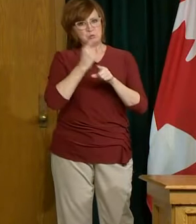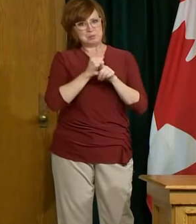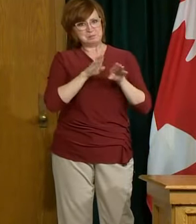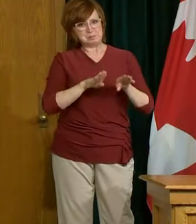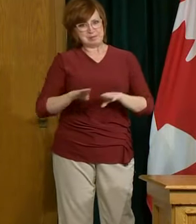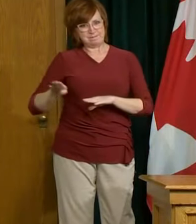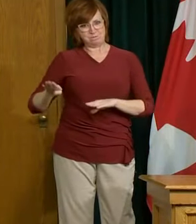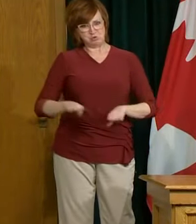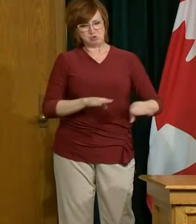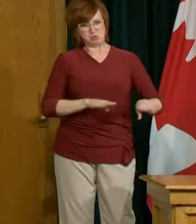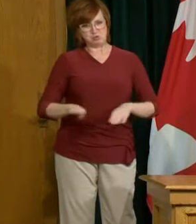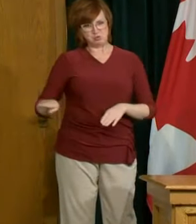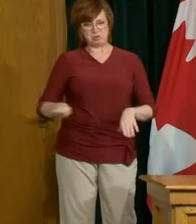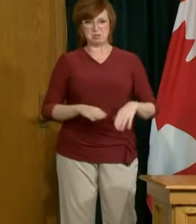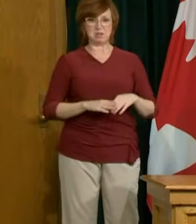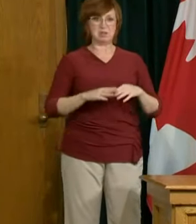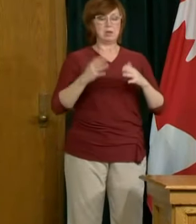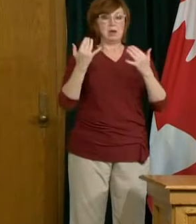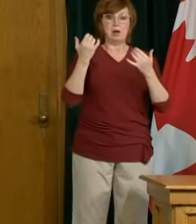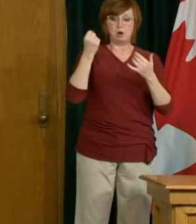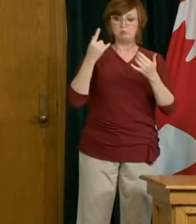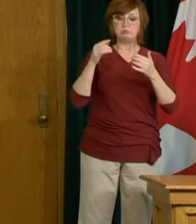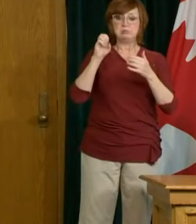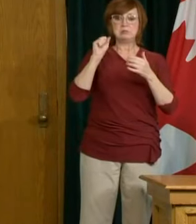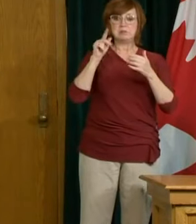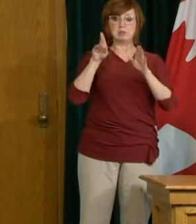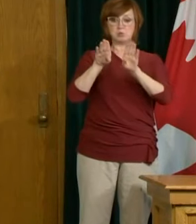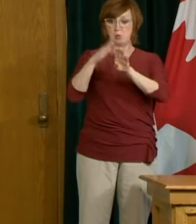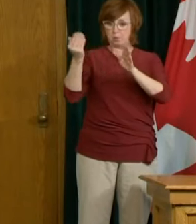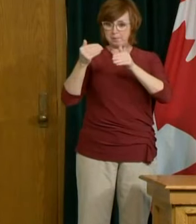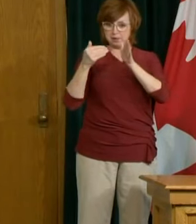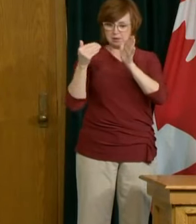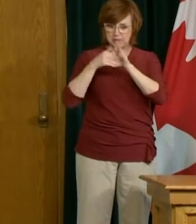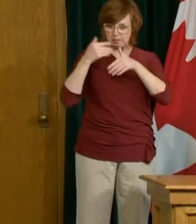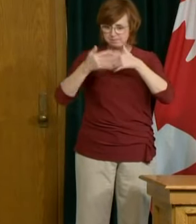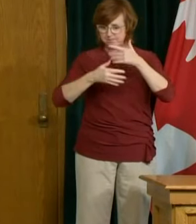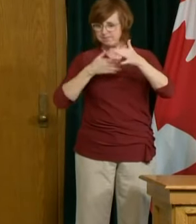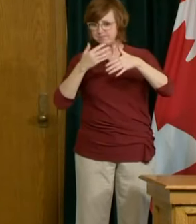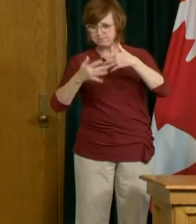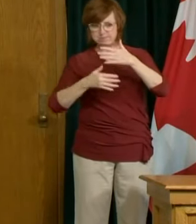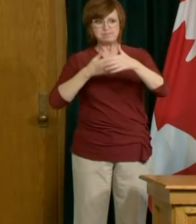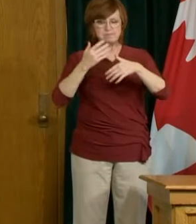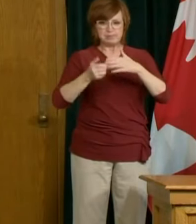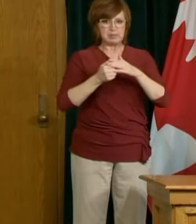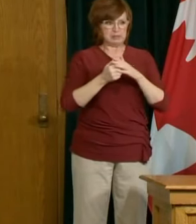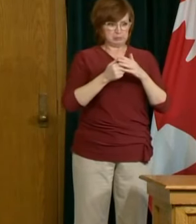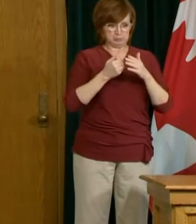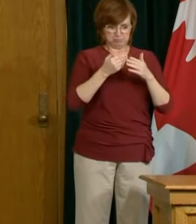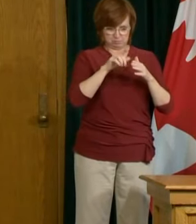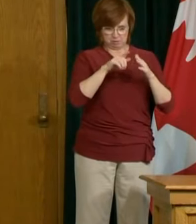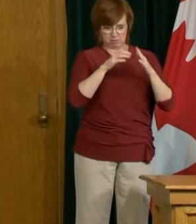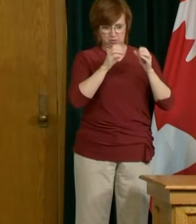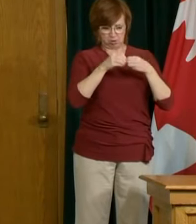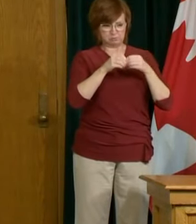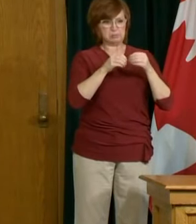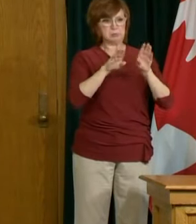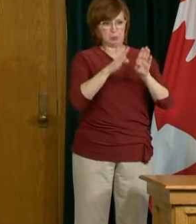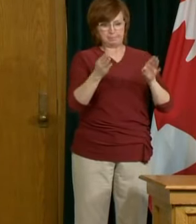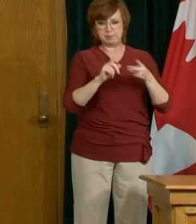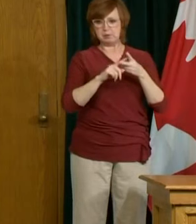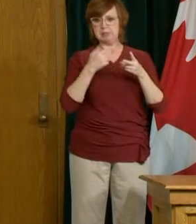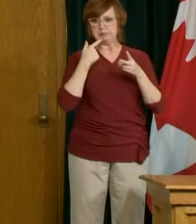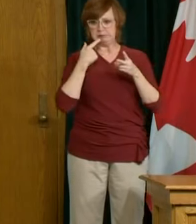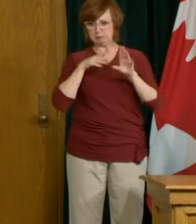it is not back to business as usual. It is going forward to a new normal. And I think that discipline that we have shown